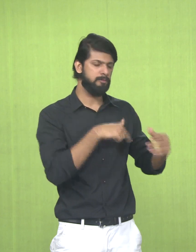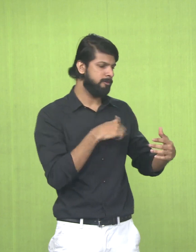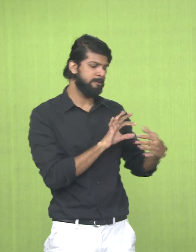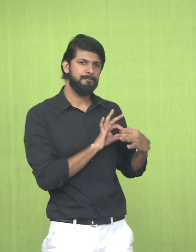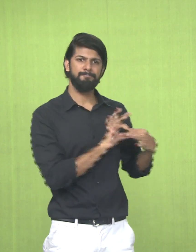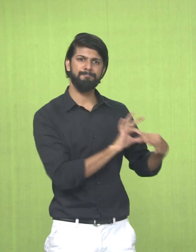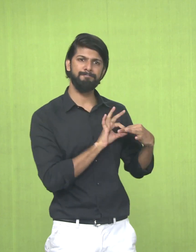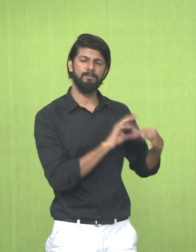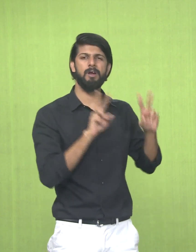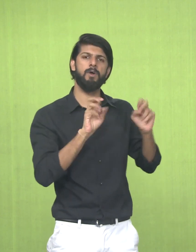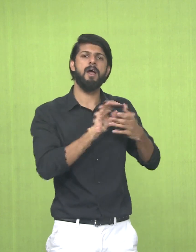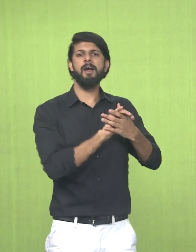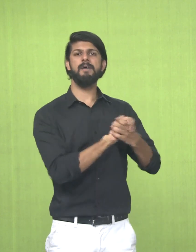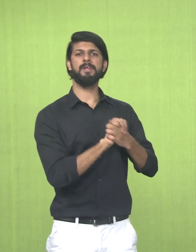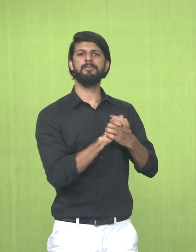Companion, for example, our pet